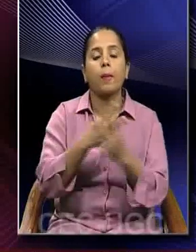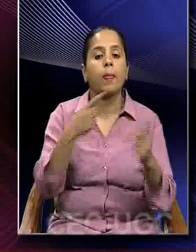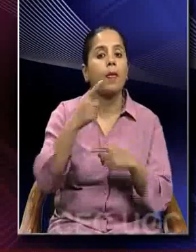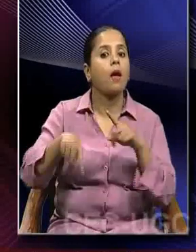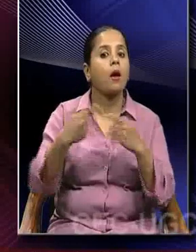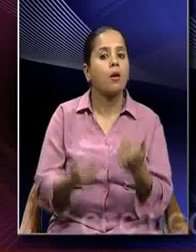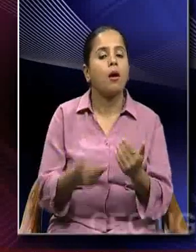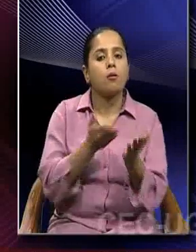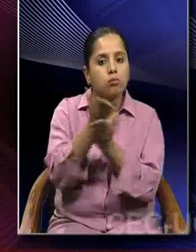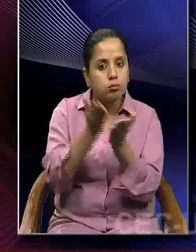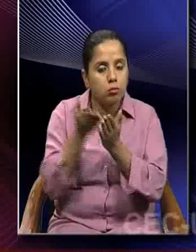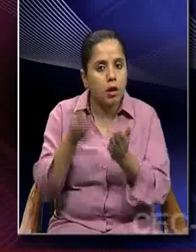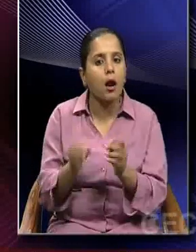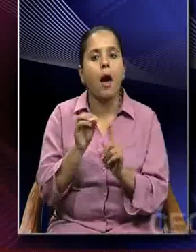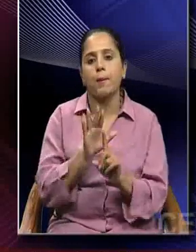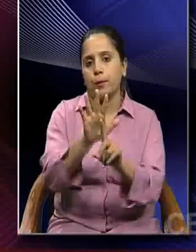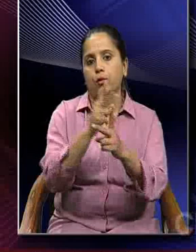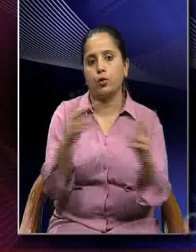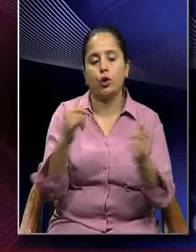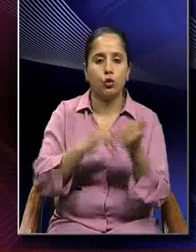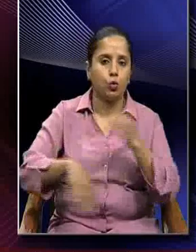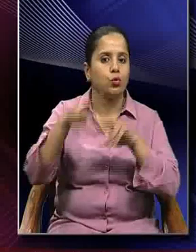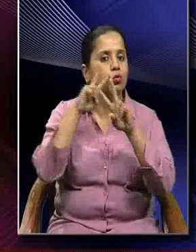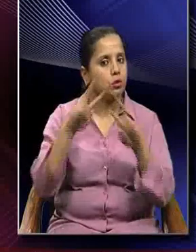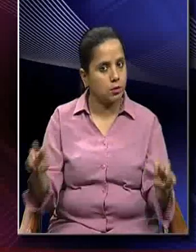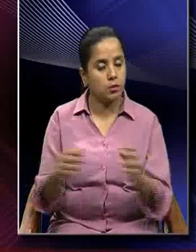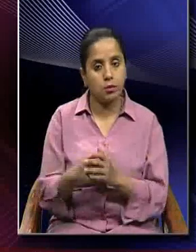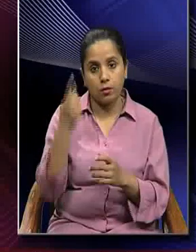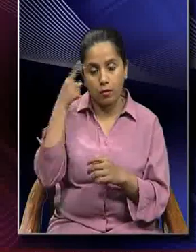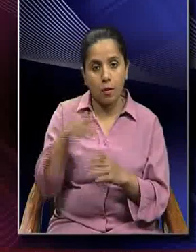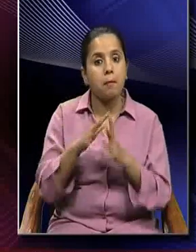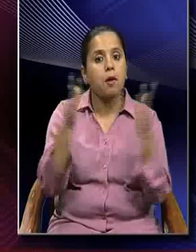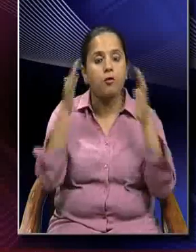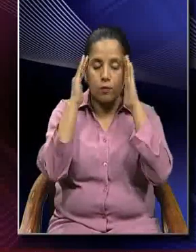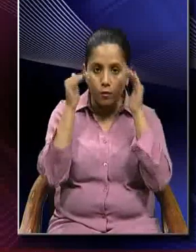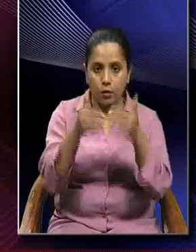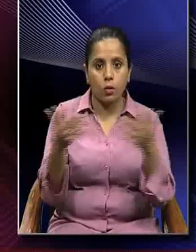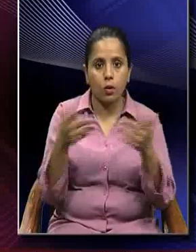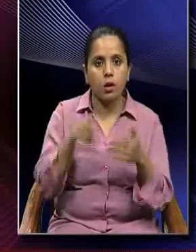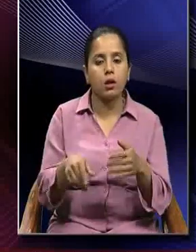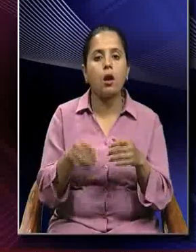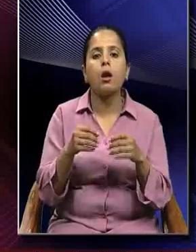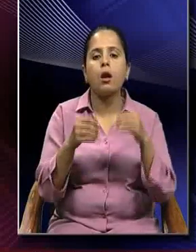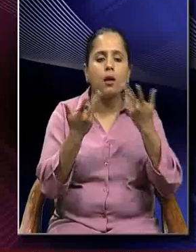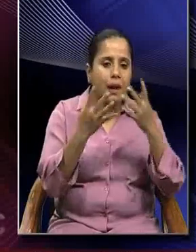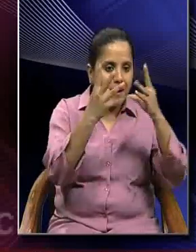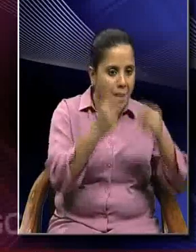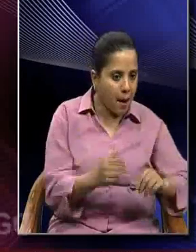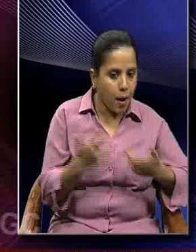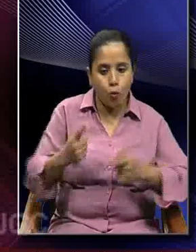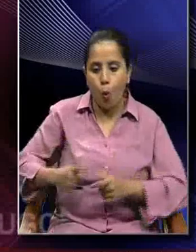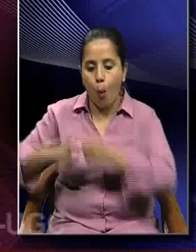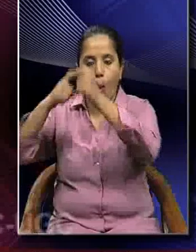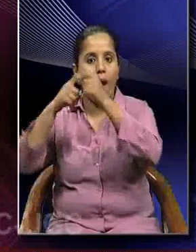about methodological approaches to social research, for majorly focusing on the quantitative and qualitative